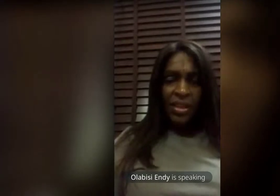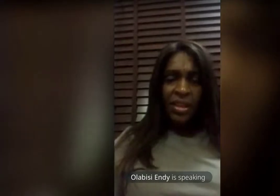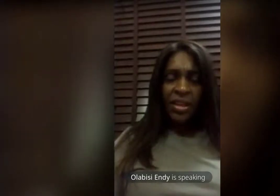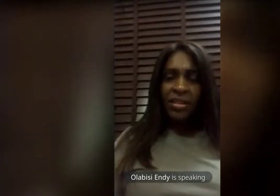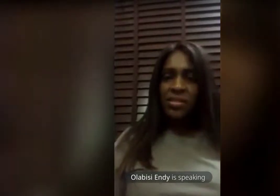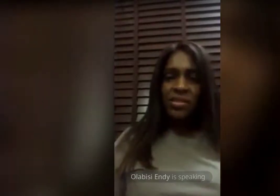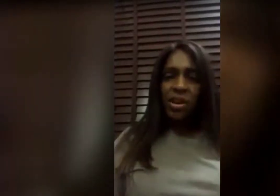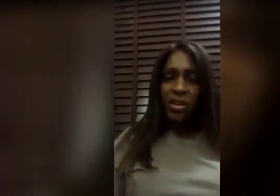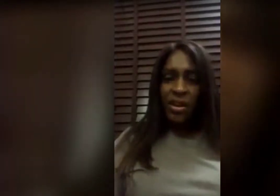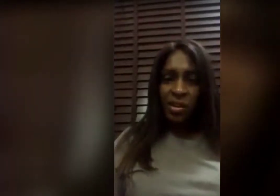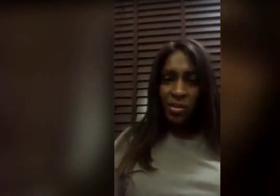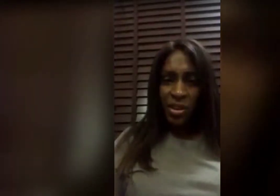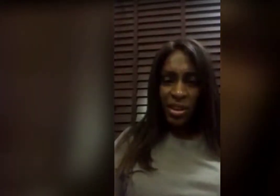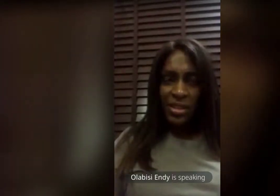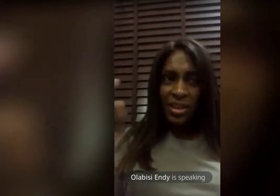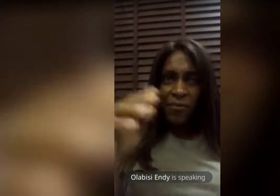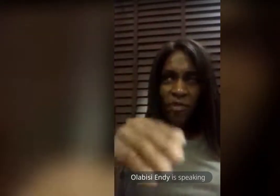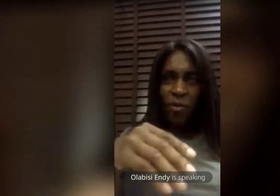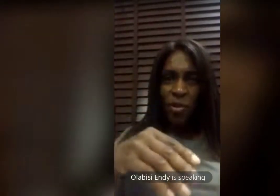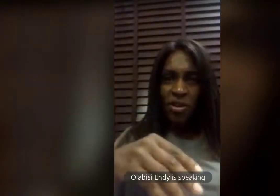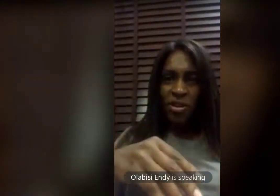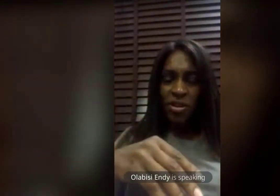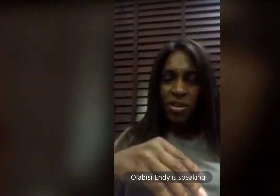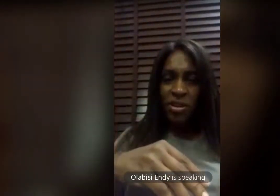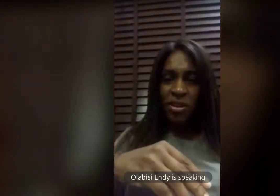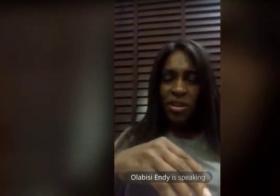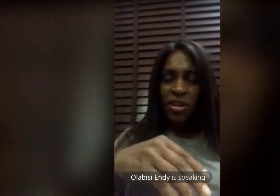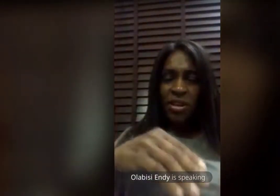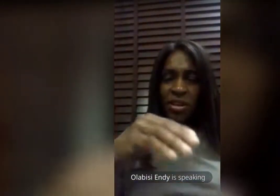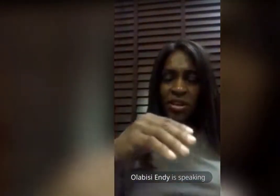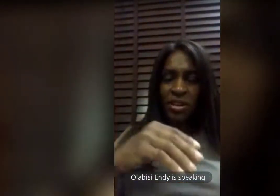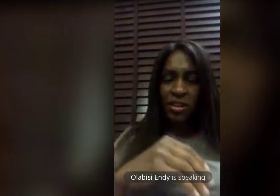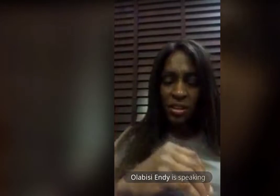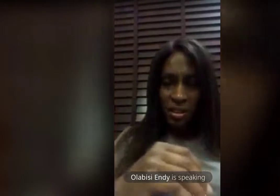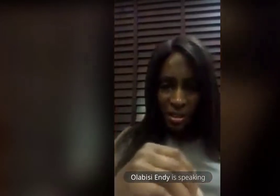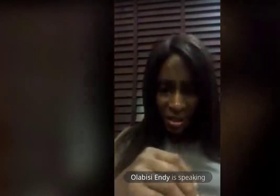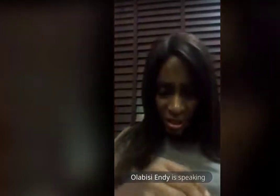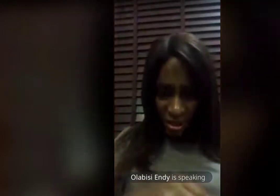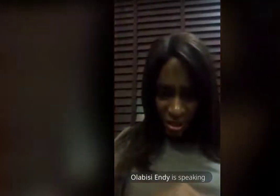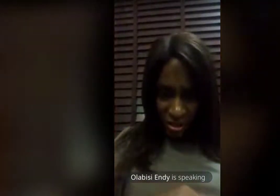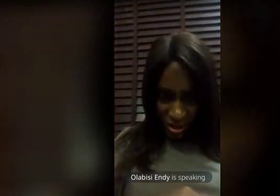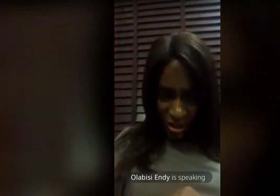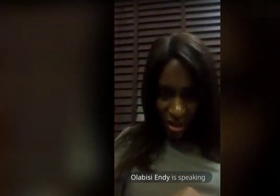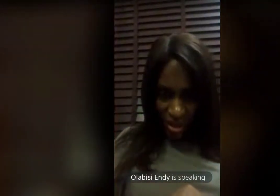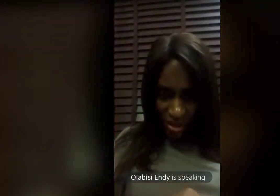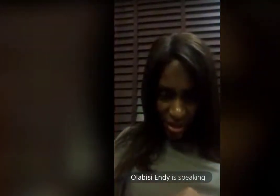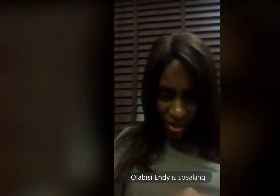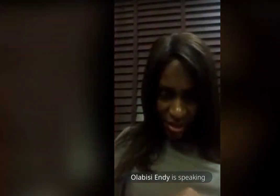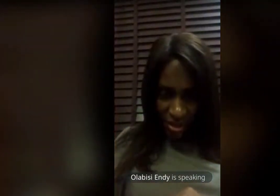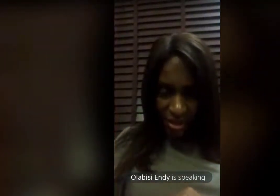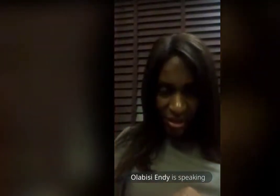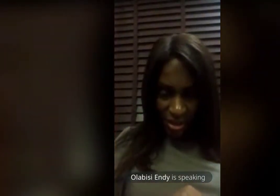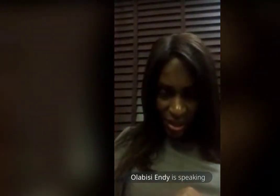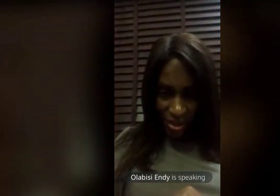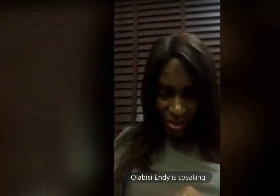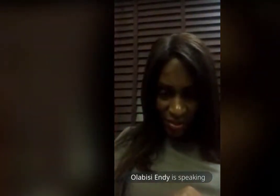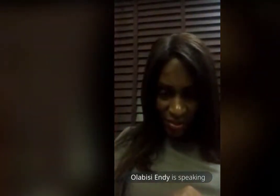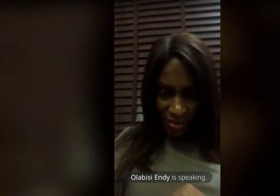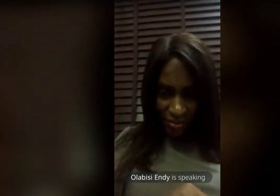palm. You landed it on your palm. Yes. After landing it on your palm, you might want to just shake it a little on the palm. Okay. Just from one end to